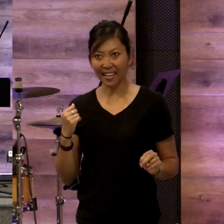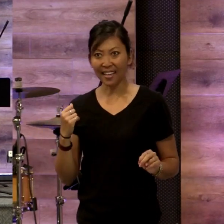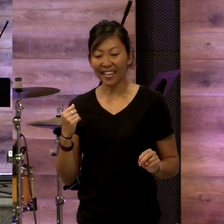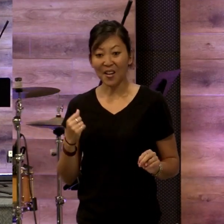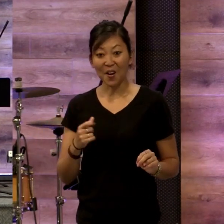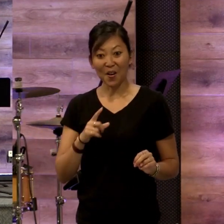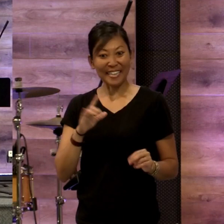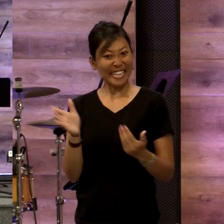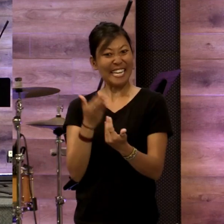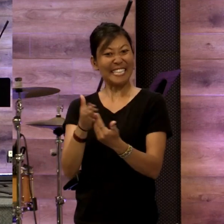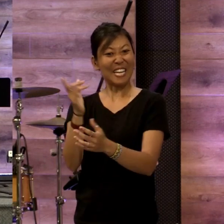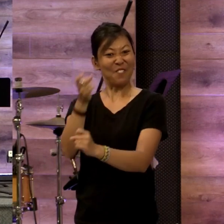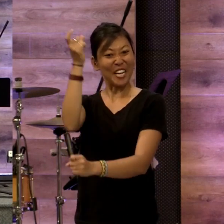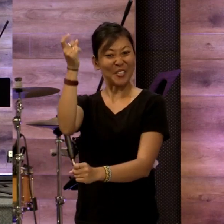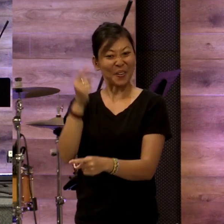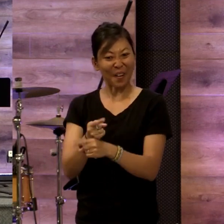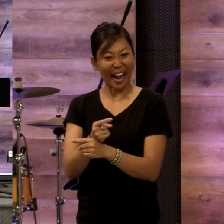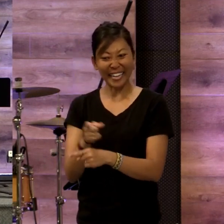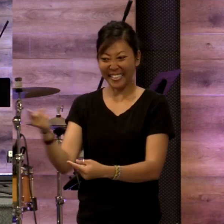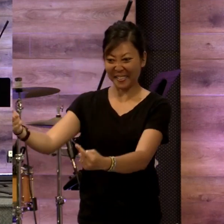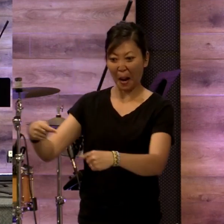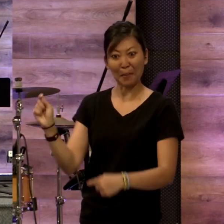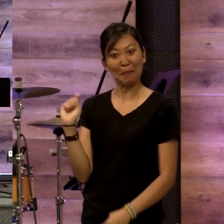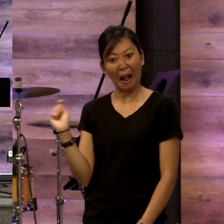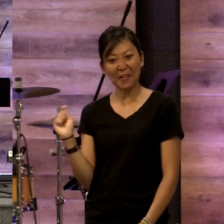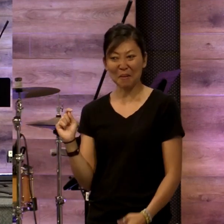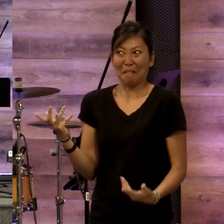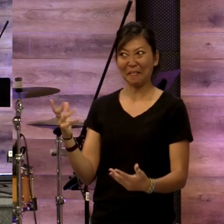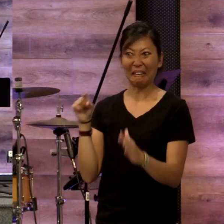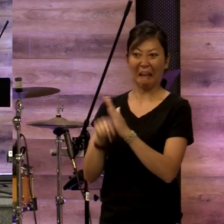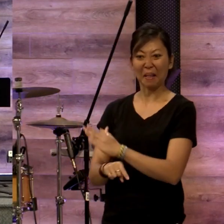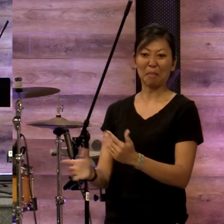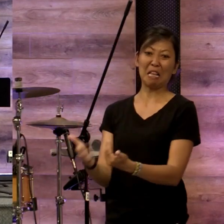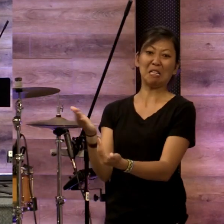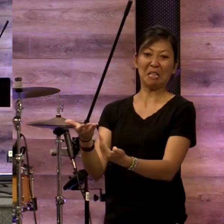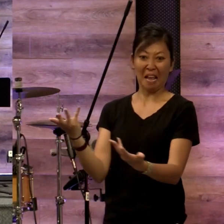is victory, snatched from the jaws of certain defeat. And